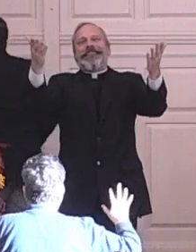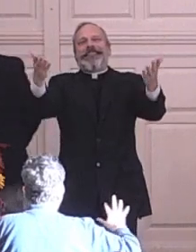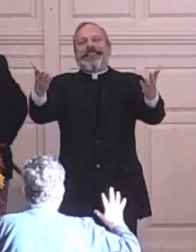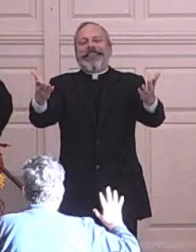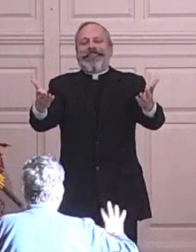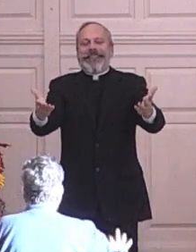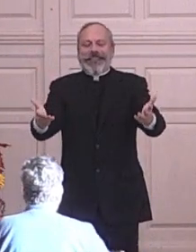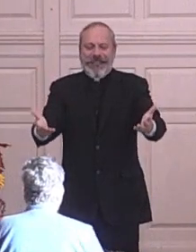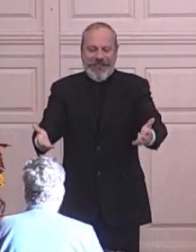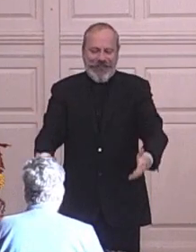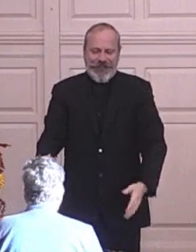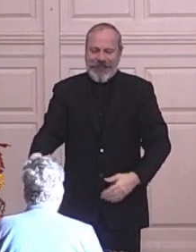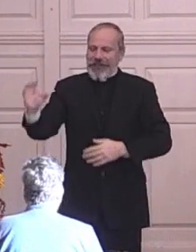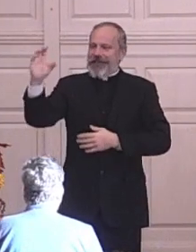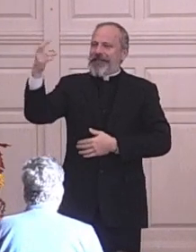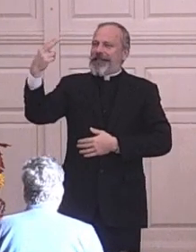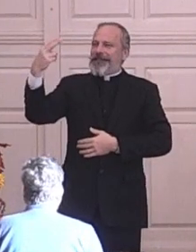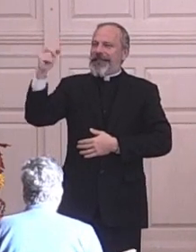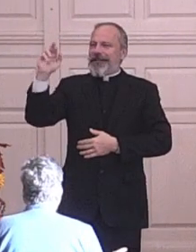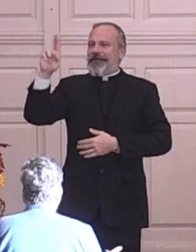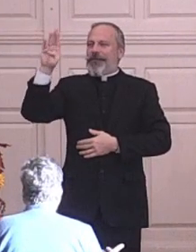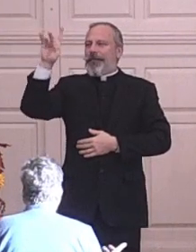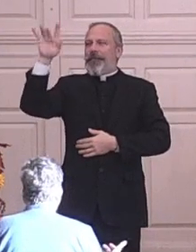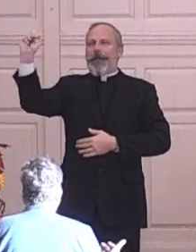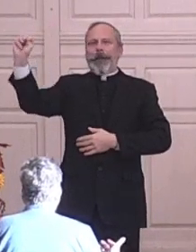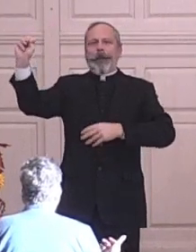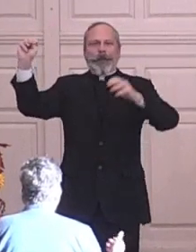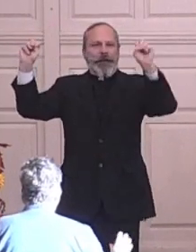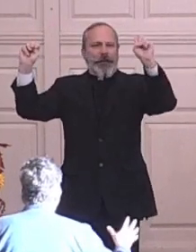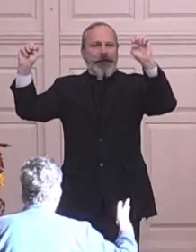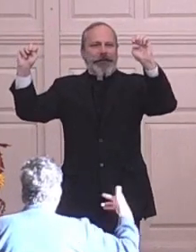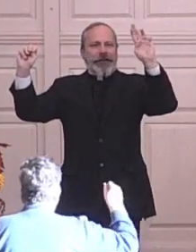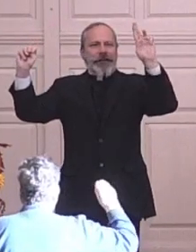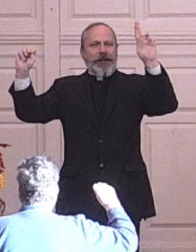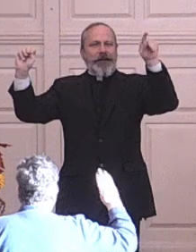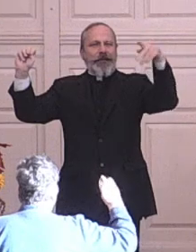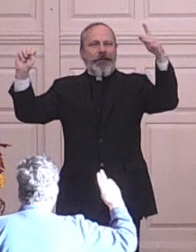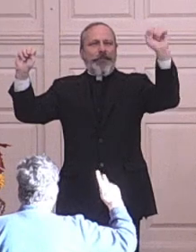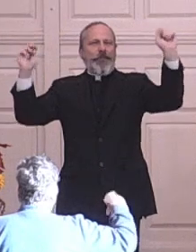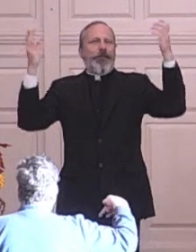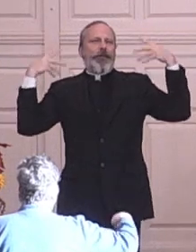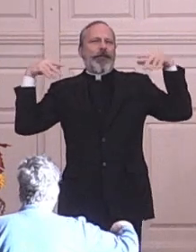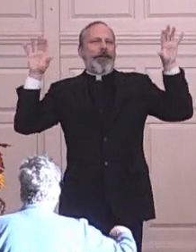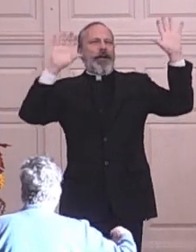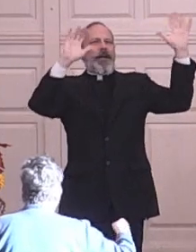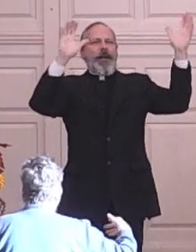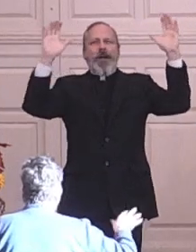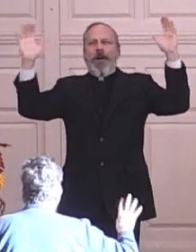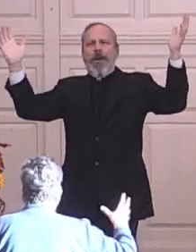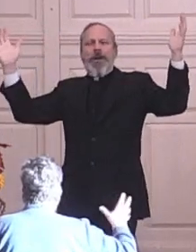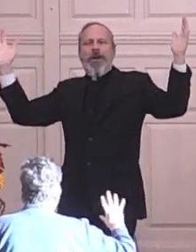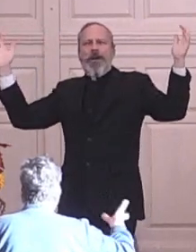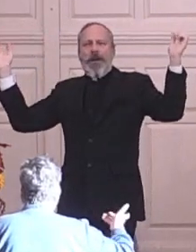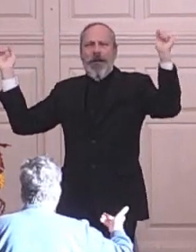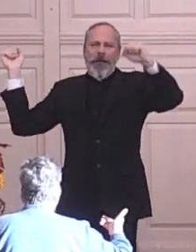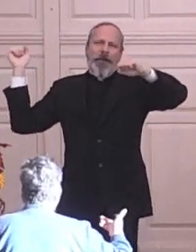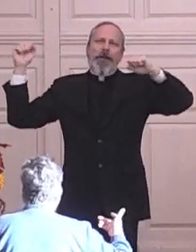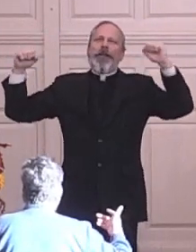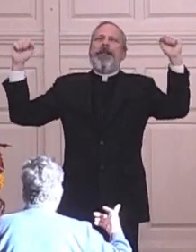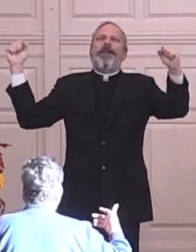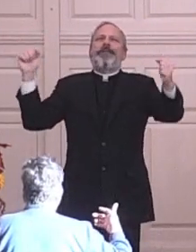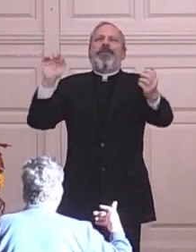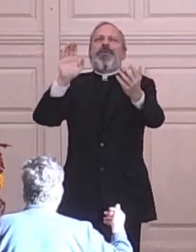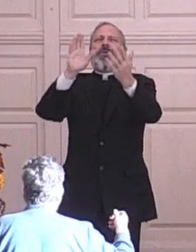glassy sea. Cherubim and seraphim falling